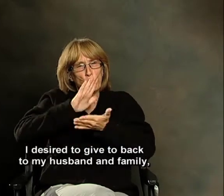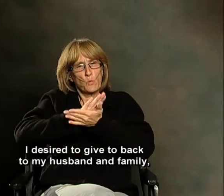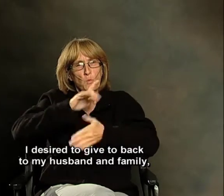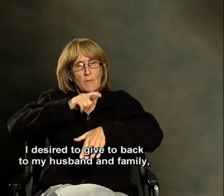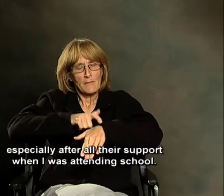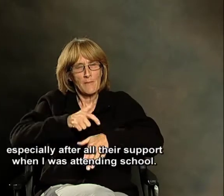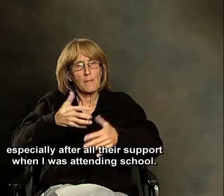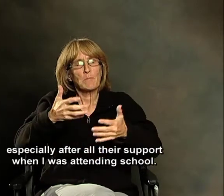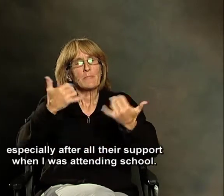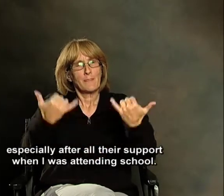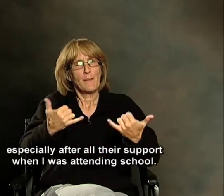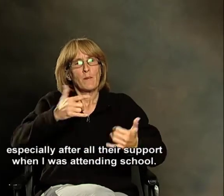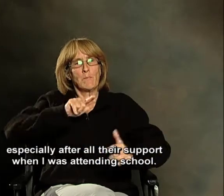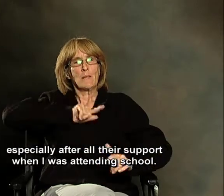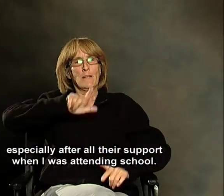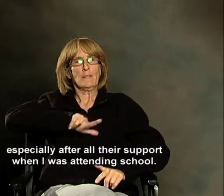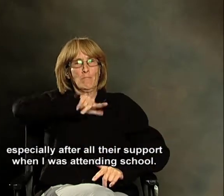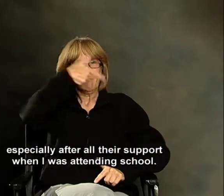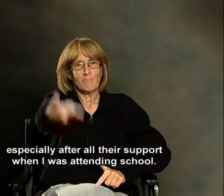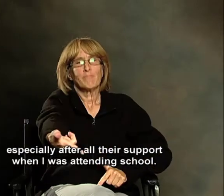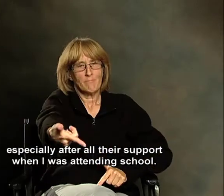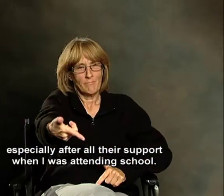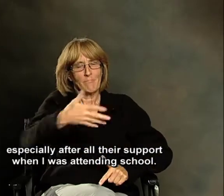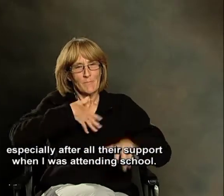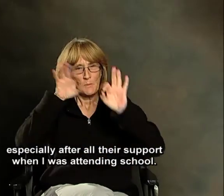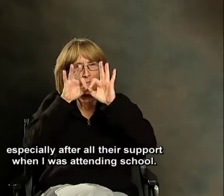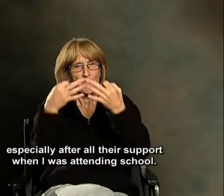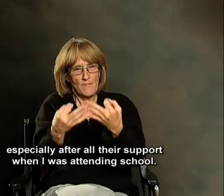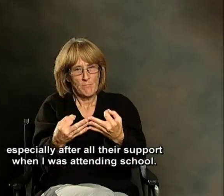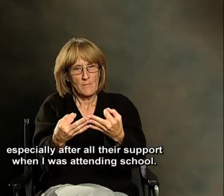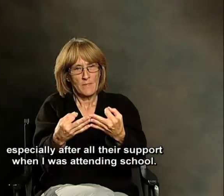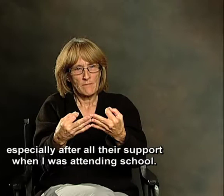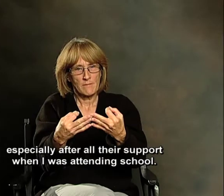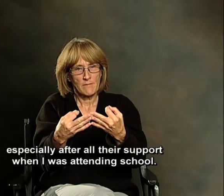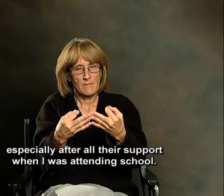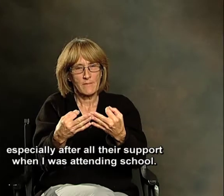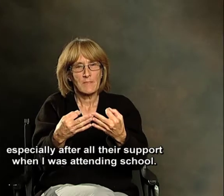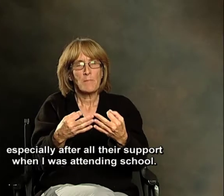family, especially after their support when I was attending school.